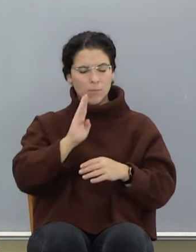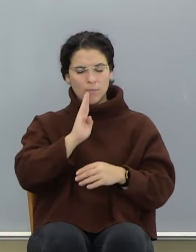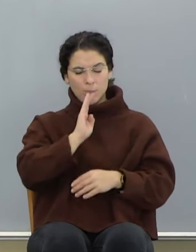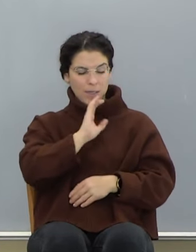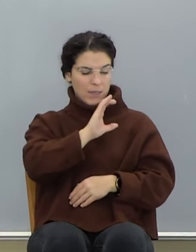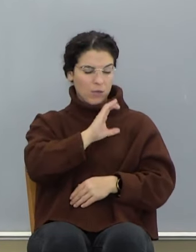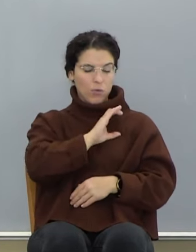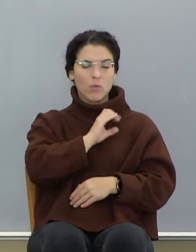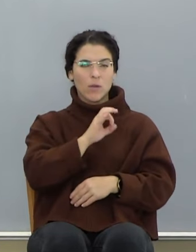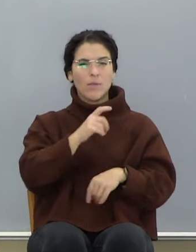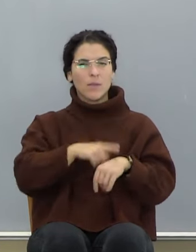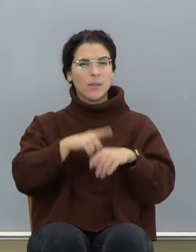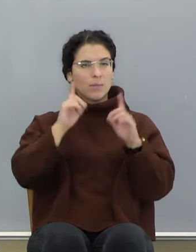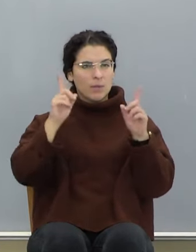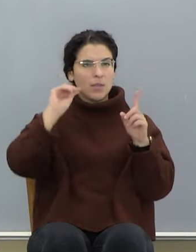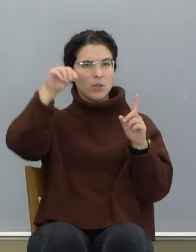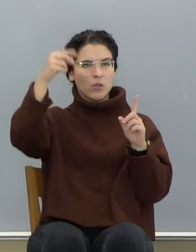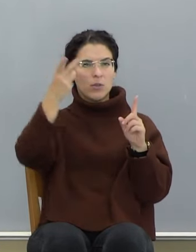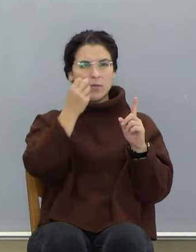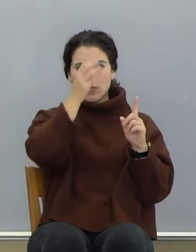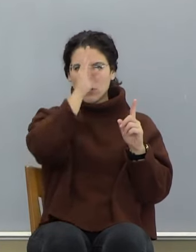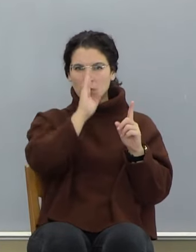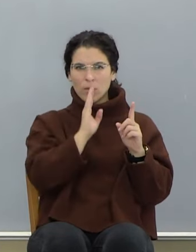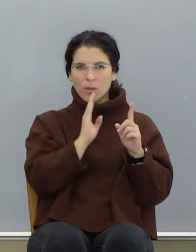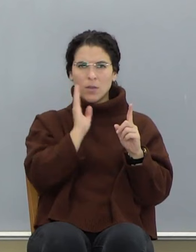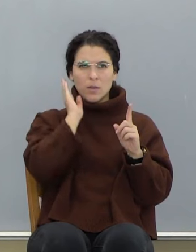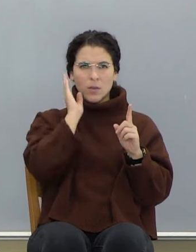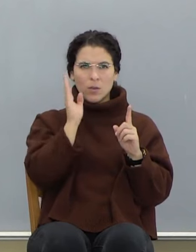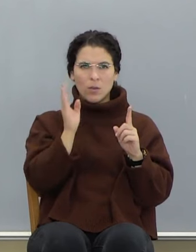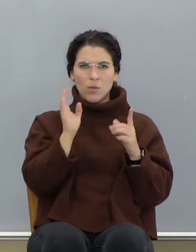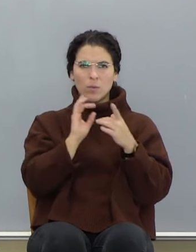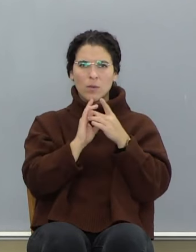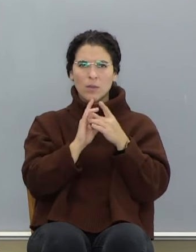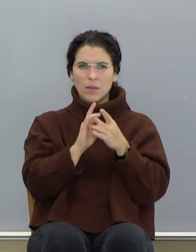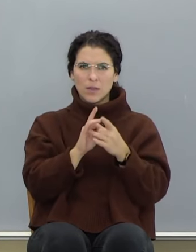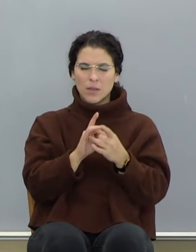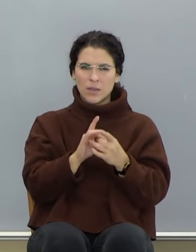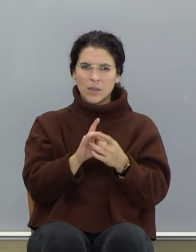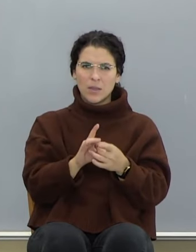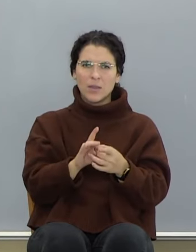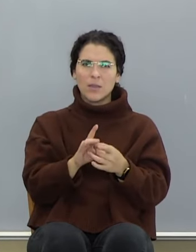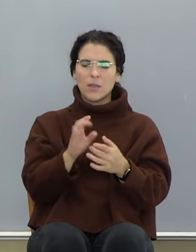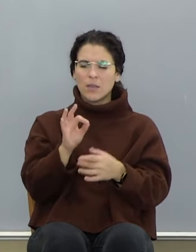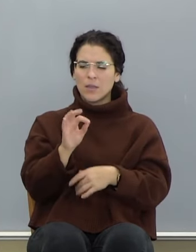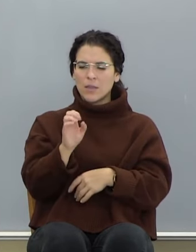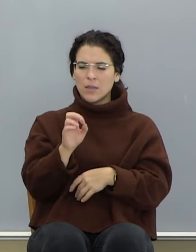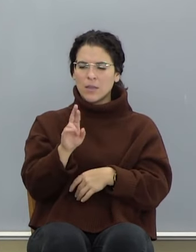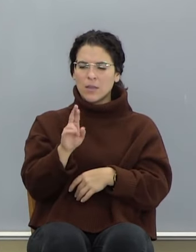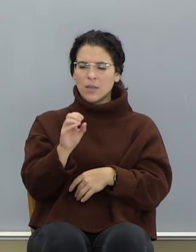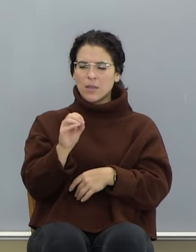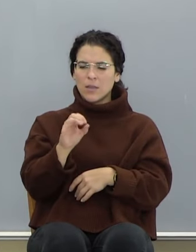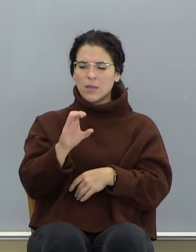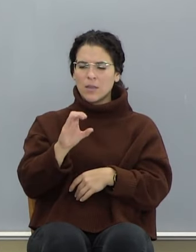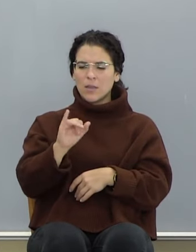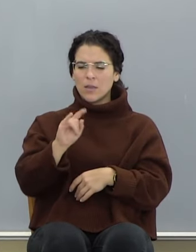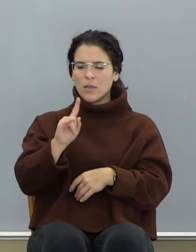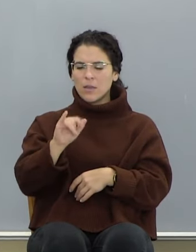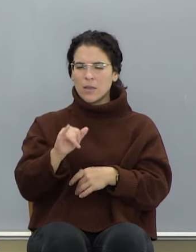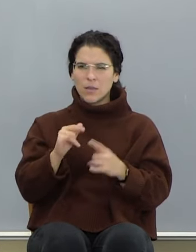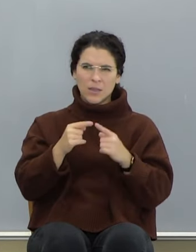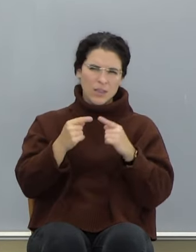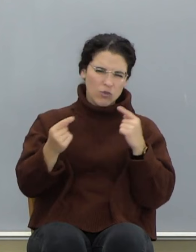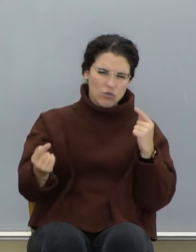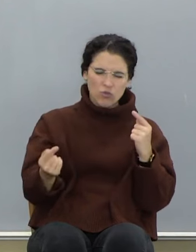the dispensation of the grace of God, he's going to link the ferocity, the